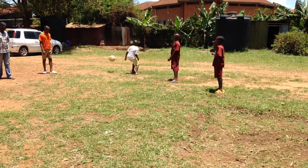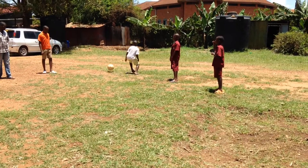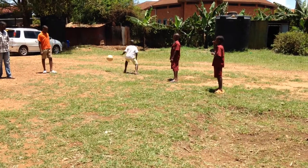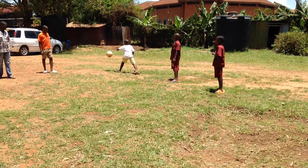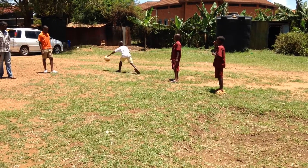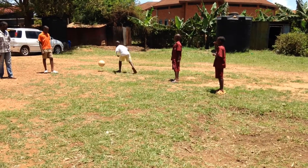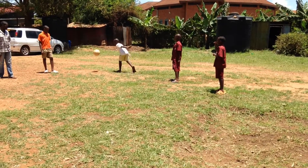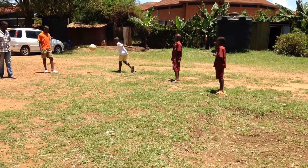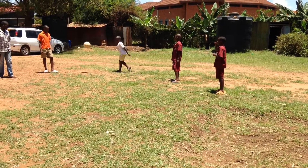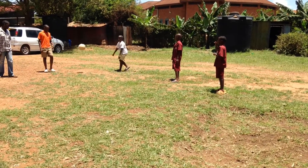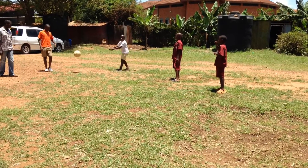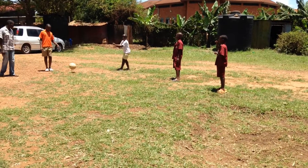What's up?